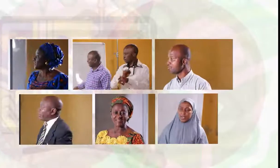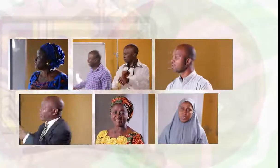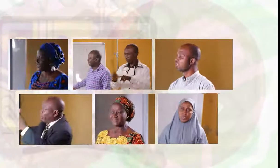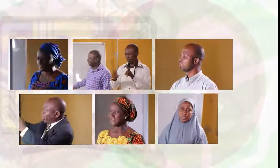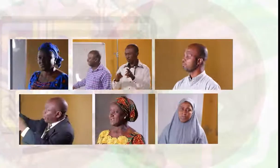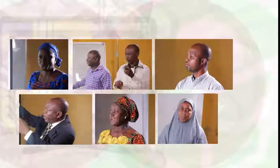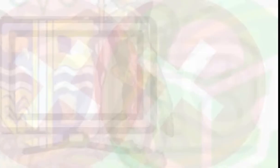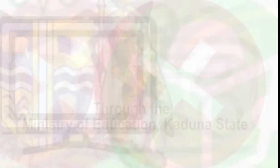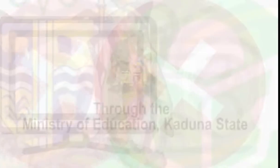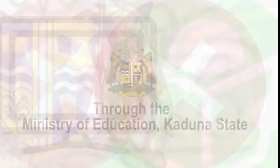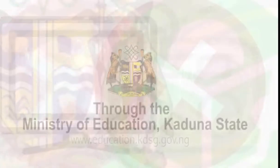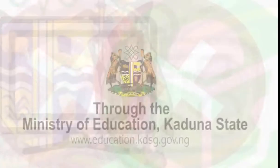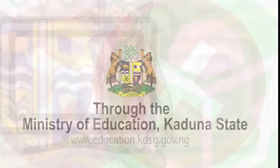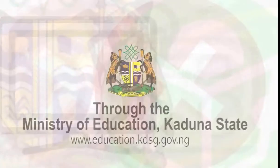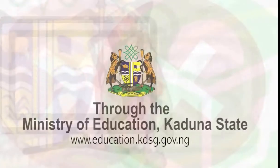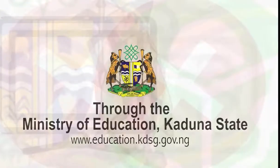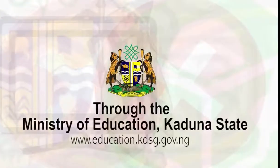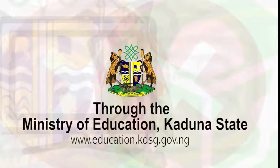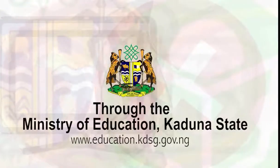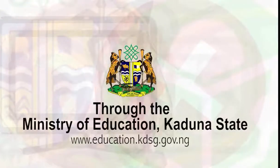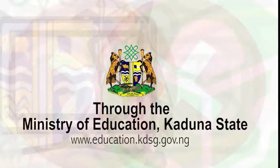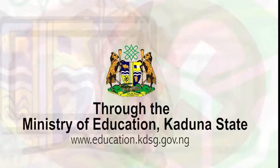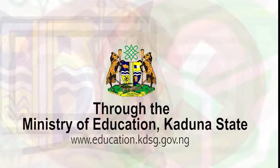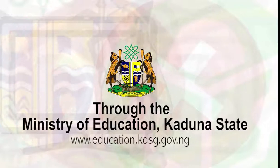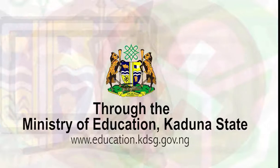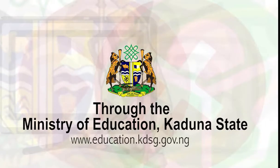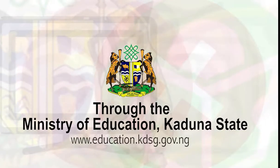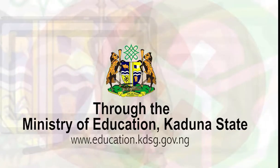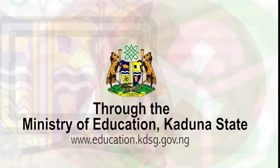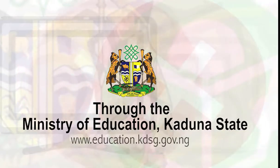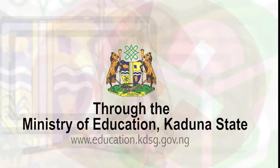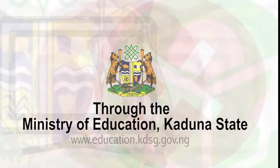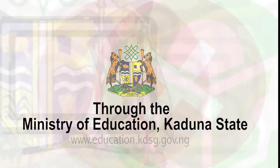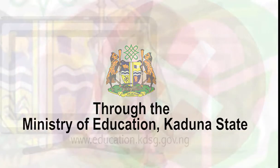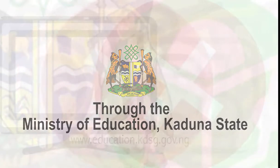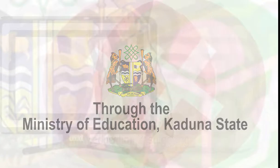done. We can see that it is in opposite direction.